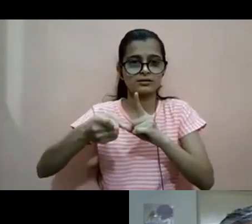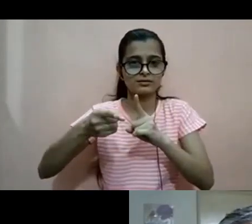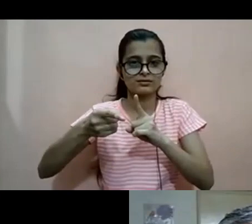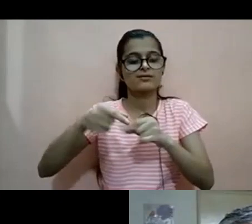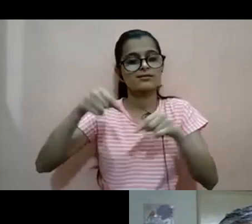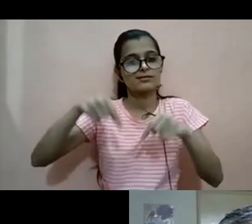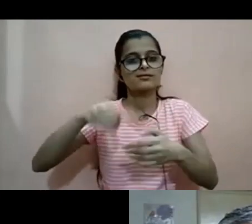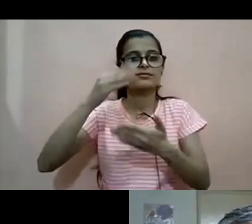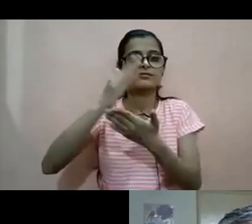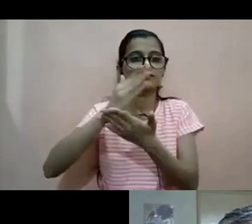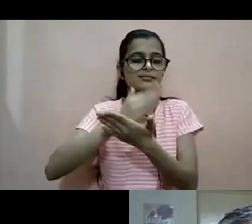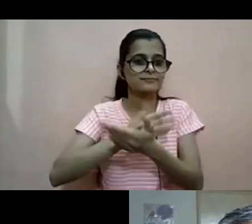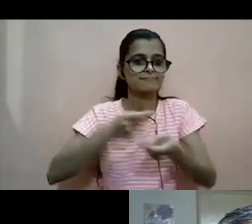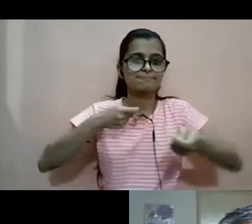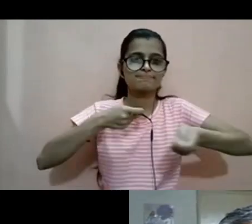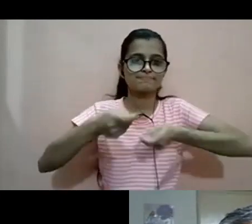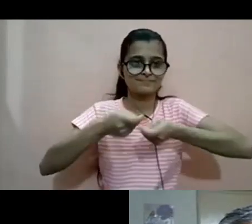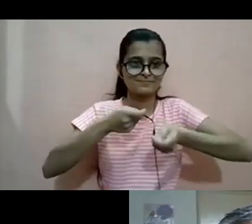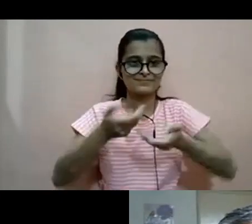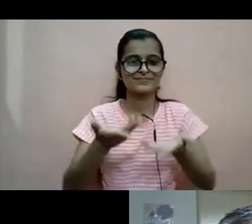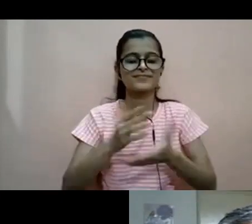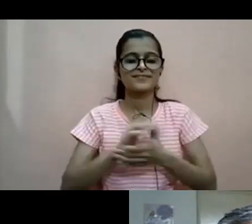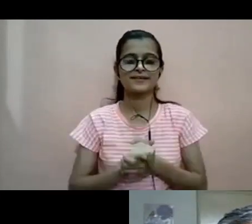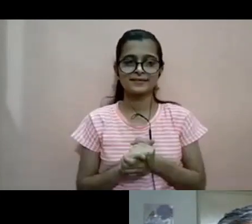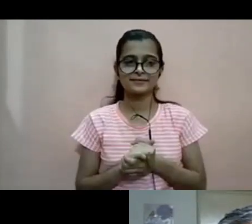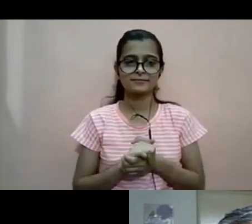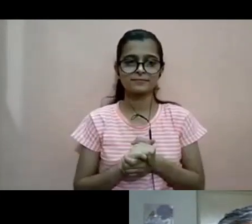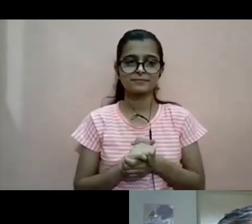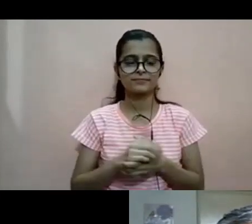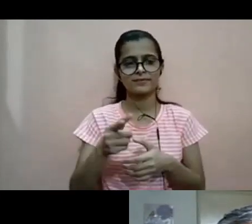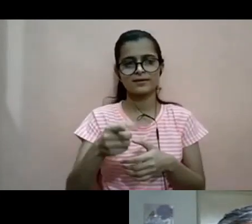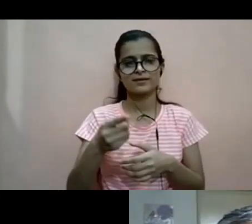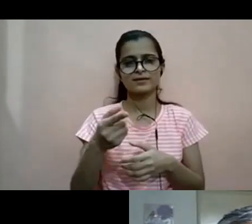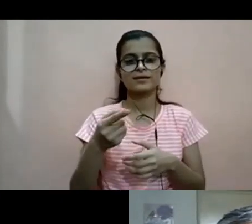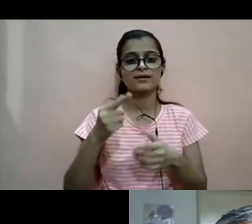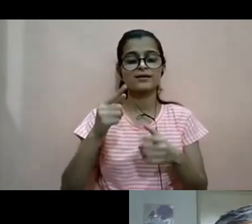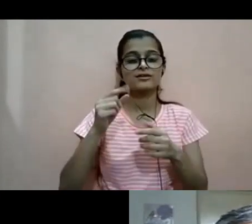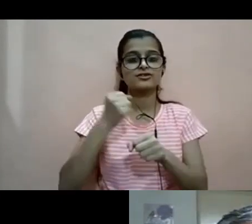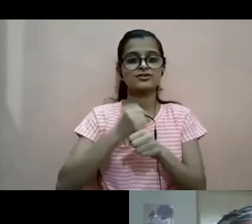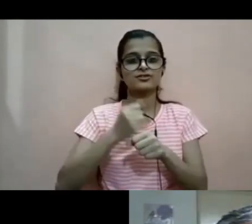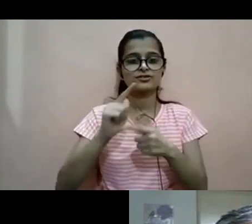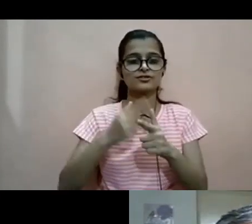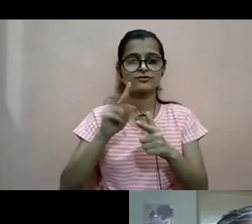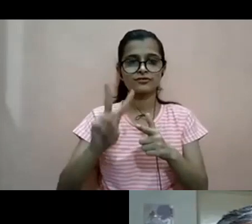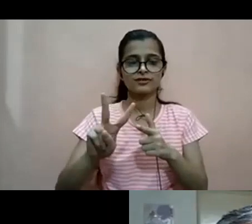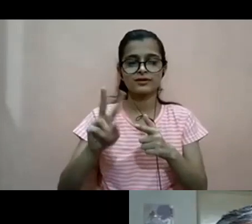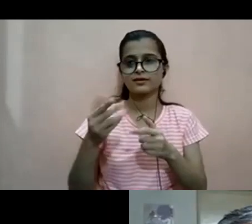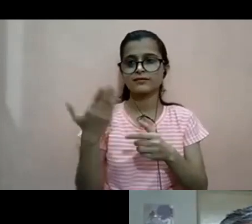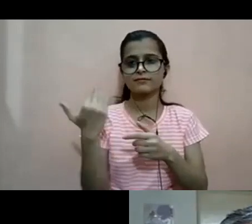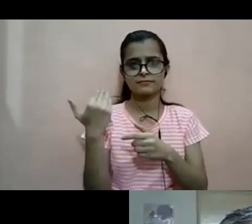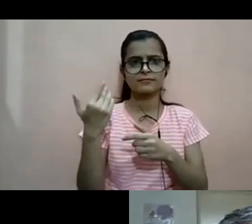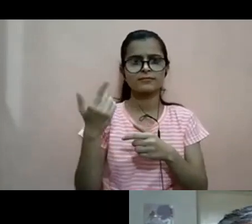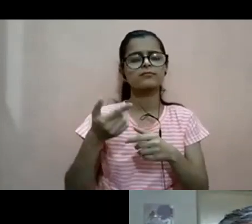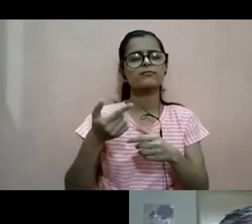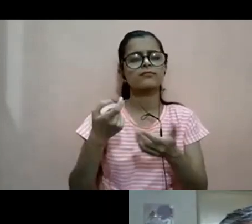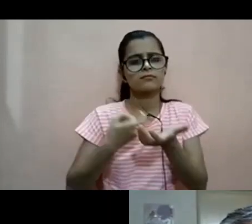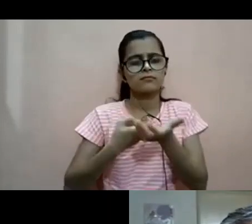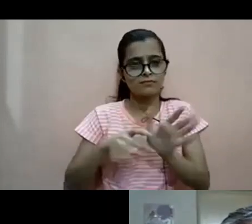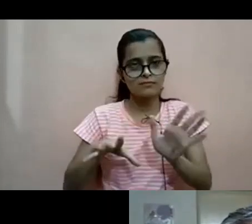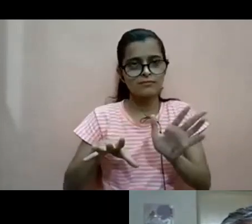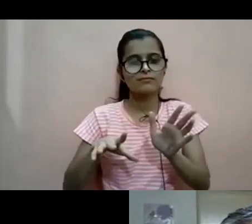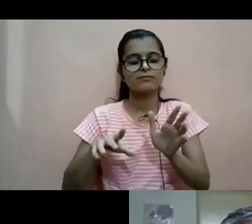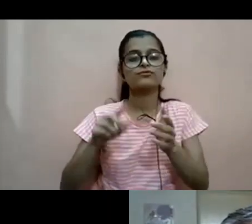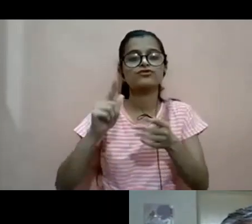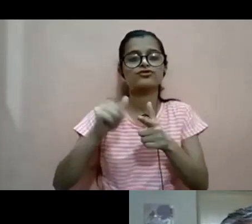session. Professor Prasad has recently retired from the Center of English Studies,